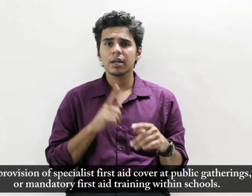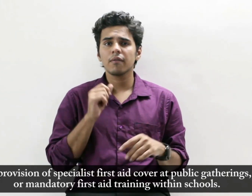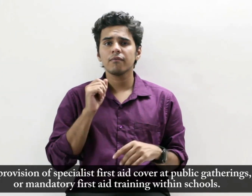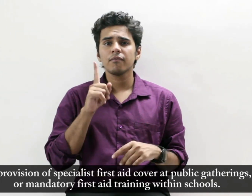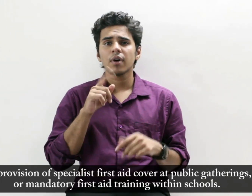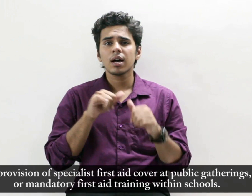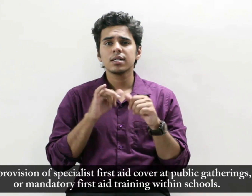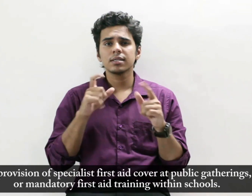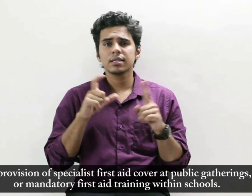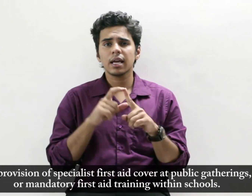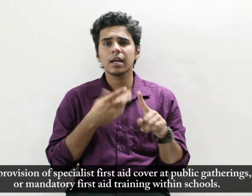schools.